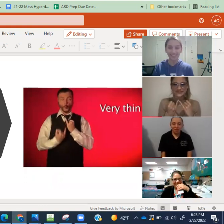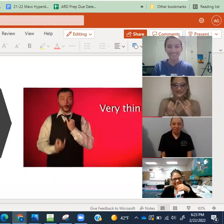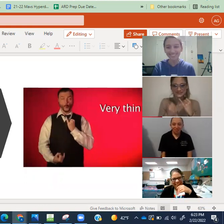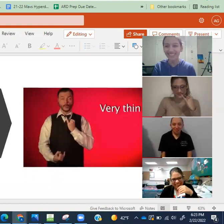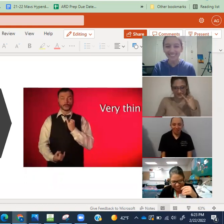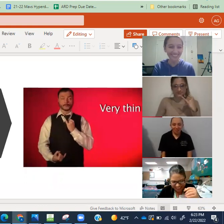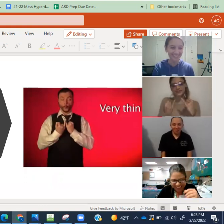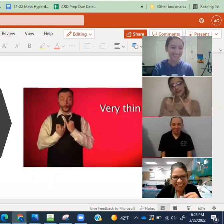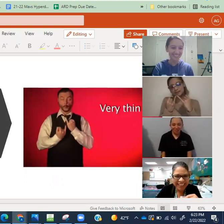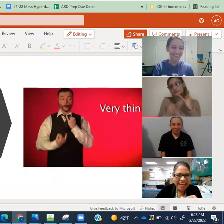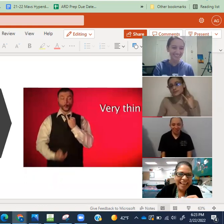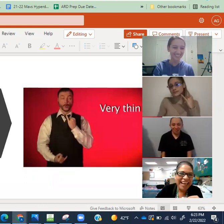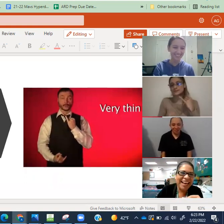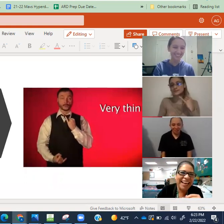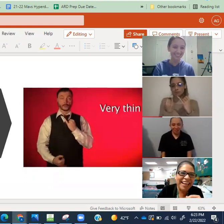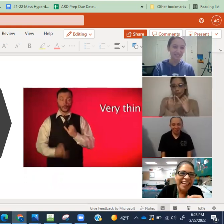Yeah. I